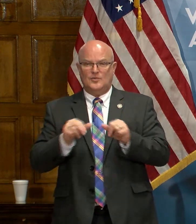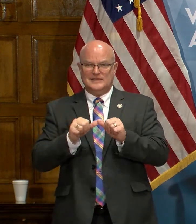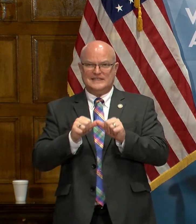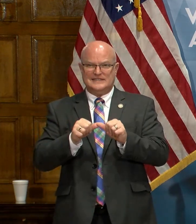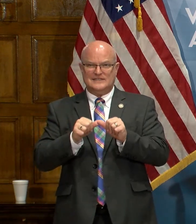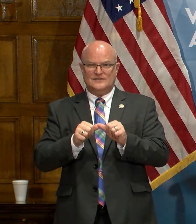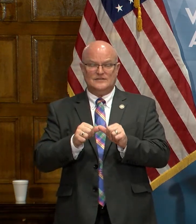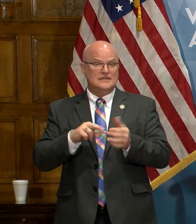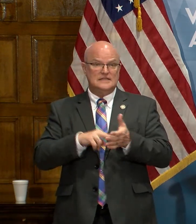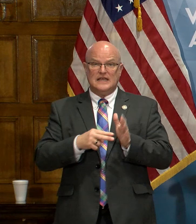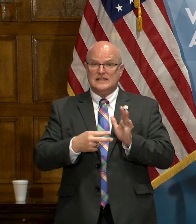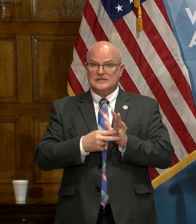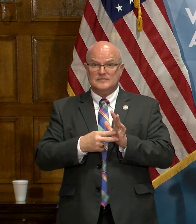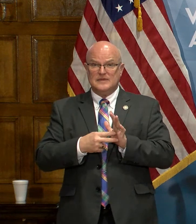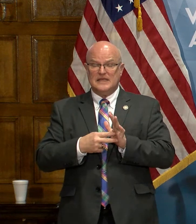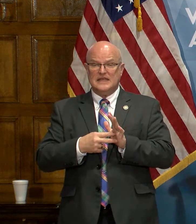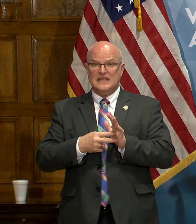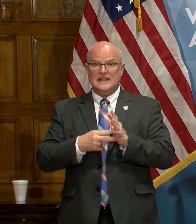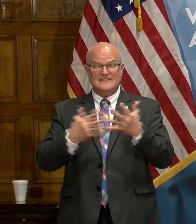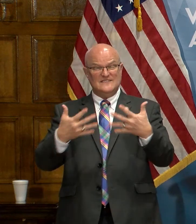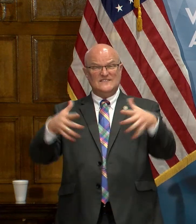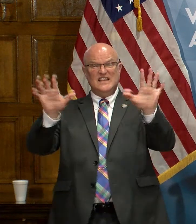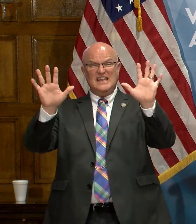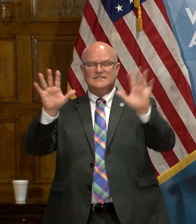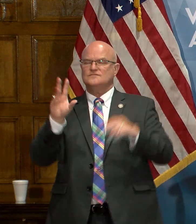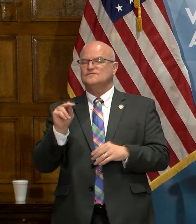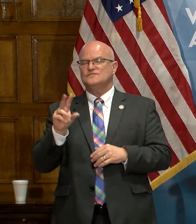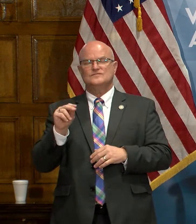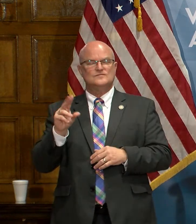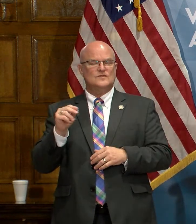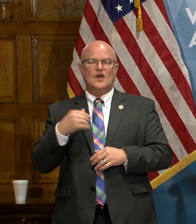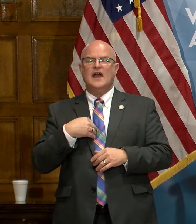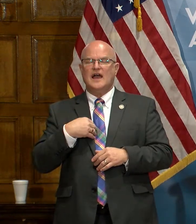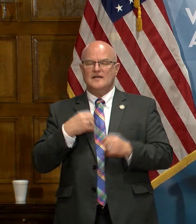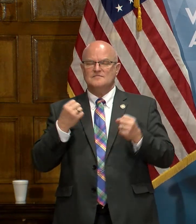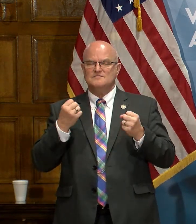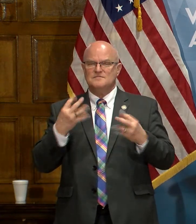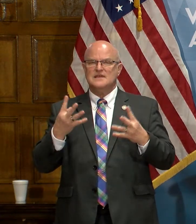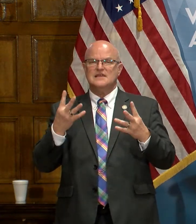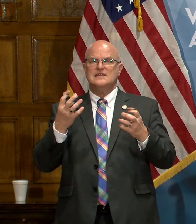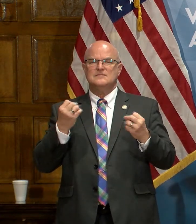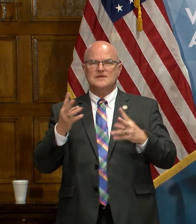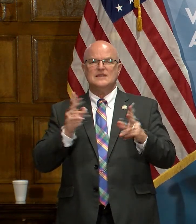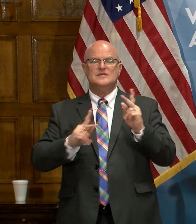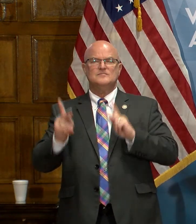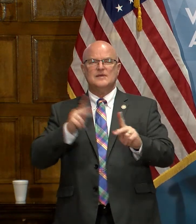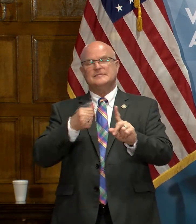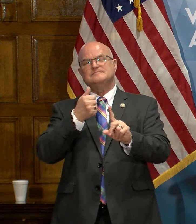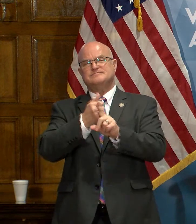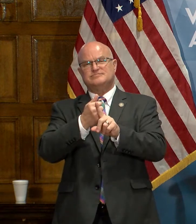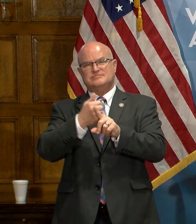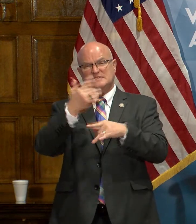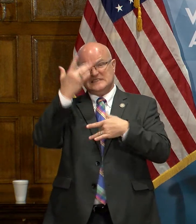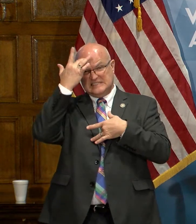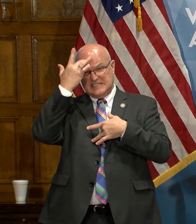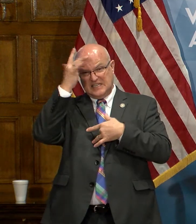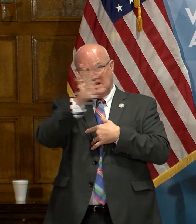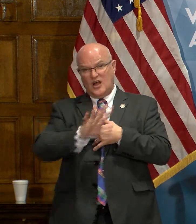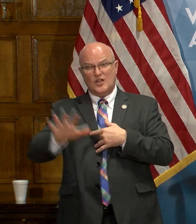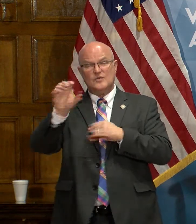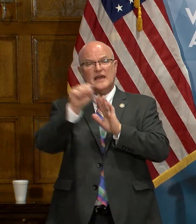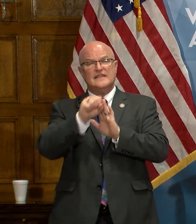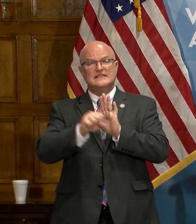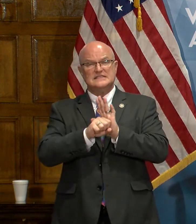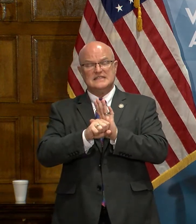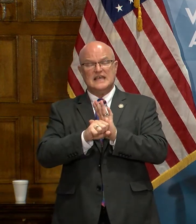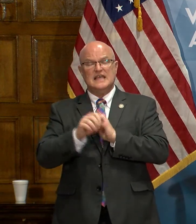This does not mean that we're going to be out of the woods. We're still going to be having significant numbers of individuals being infected in the state, and as the